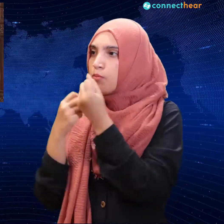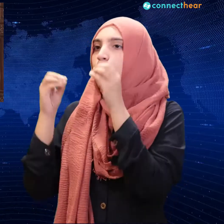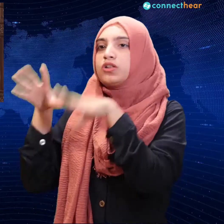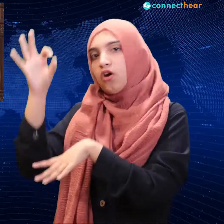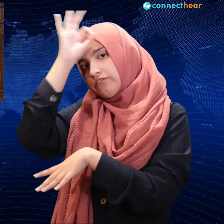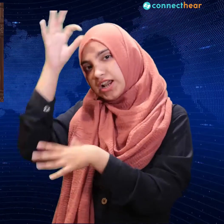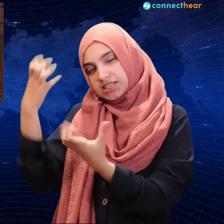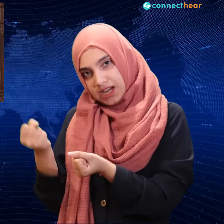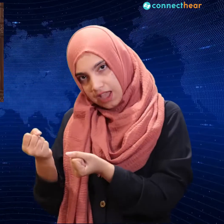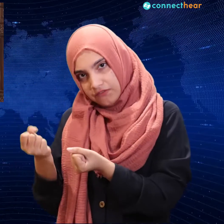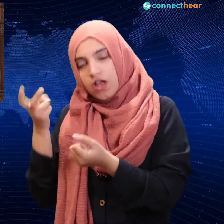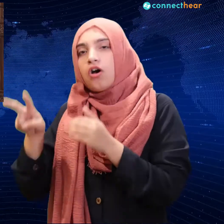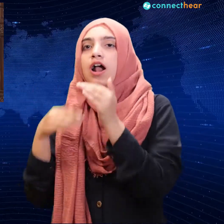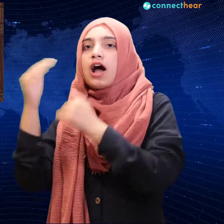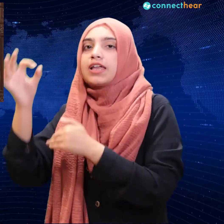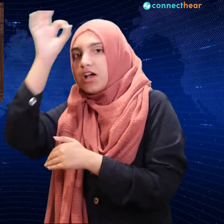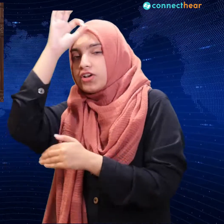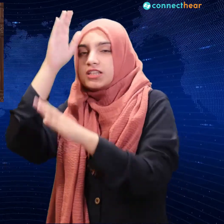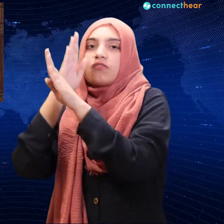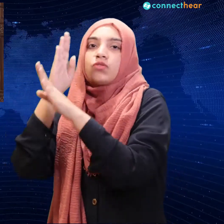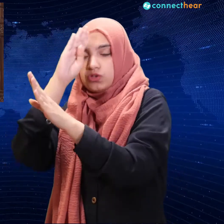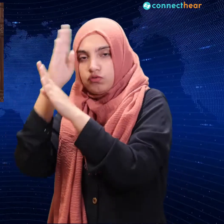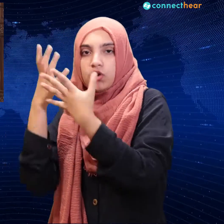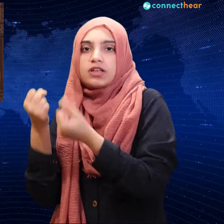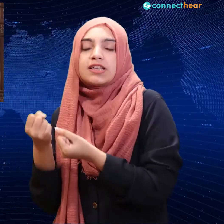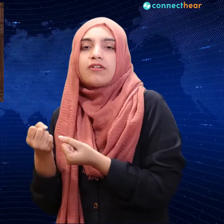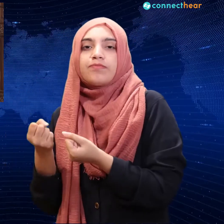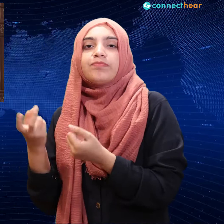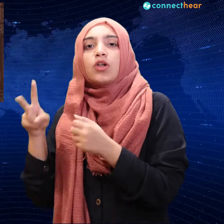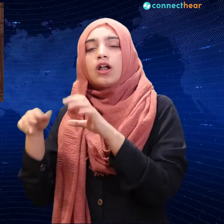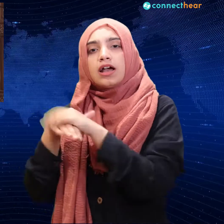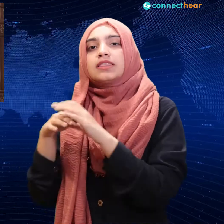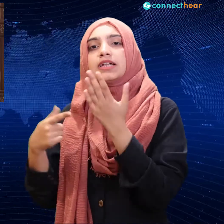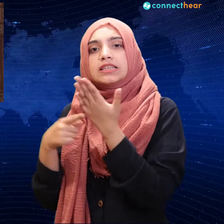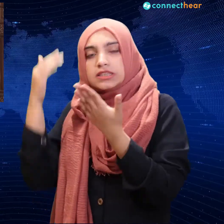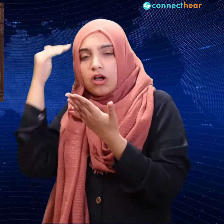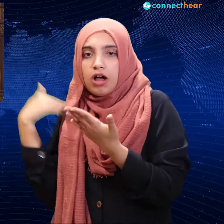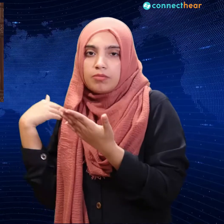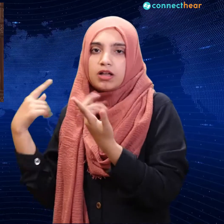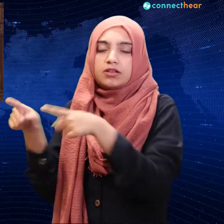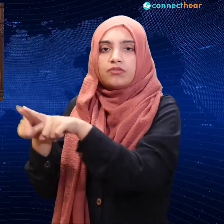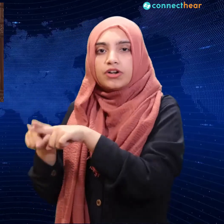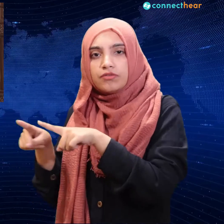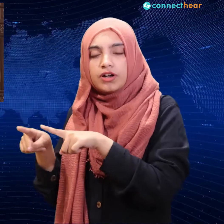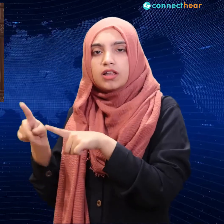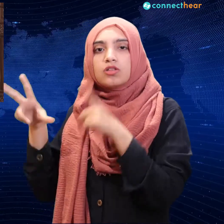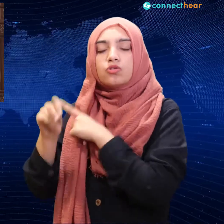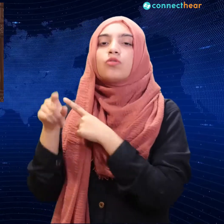constantly about the future of Afghanistan. It's one that involved harbouring members of the Taliban, including the Haqqanis. Over the past